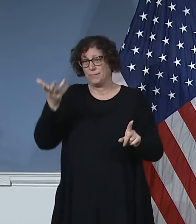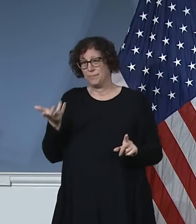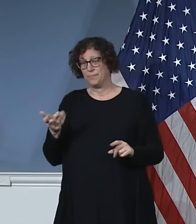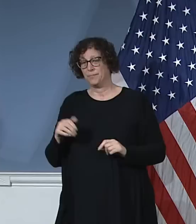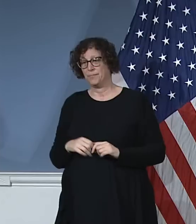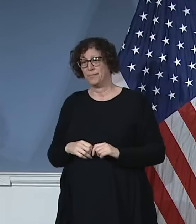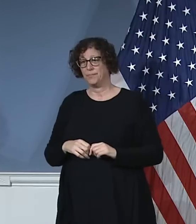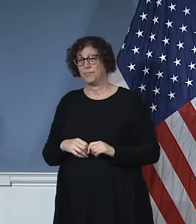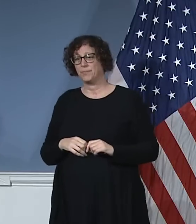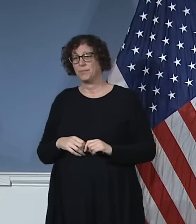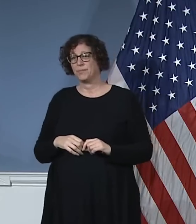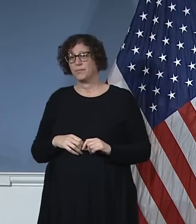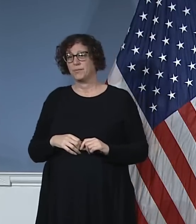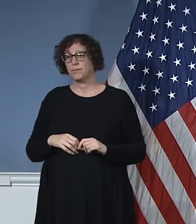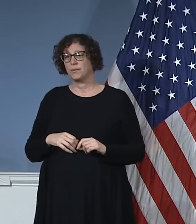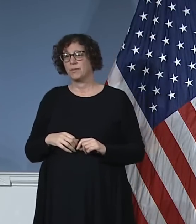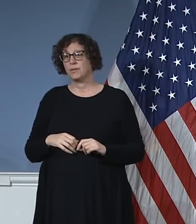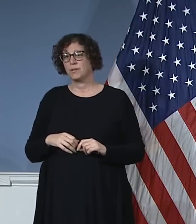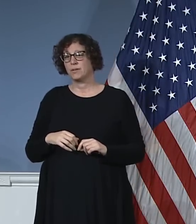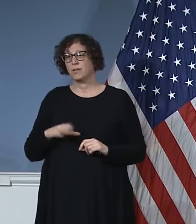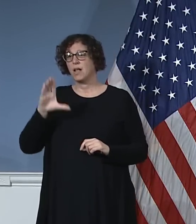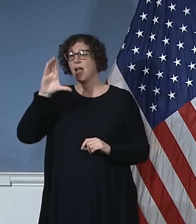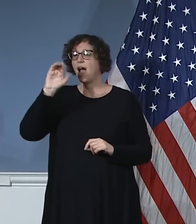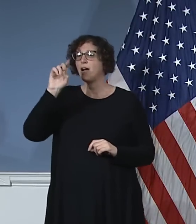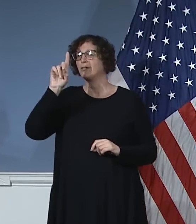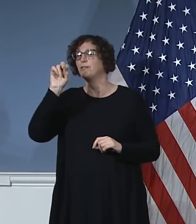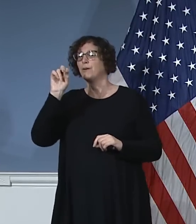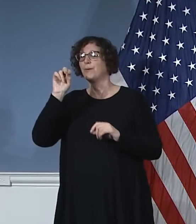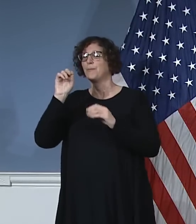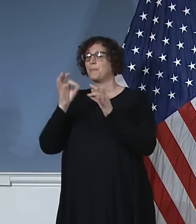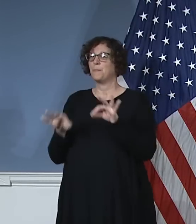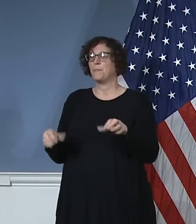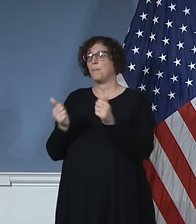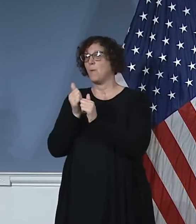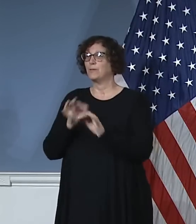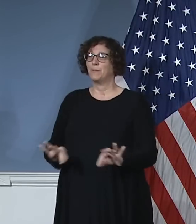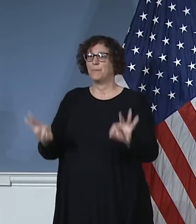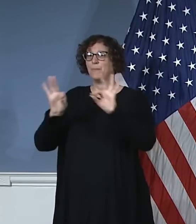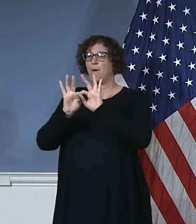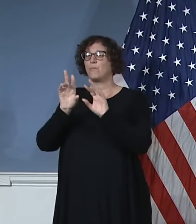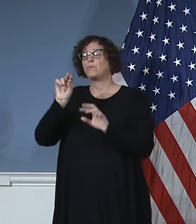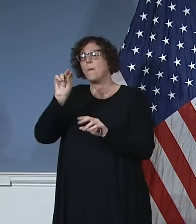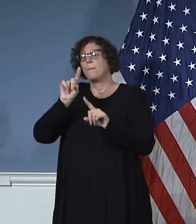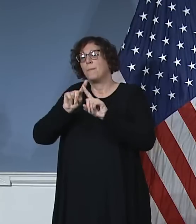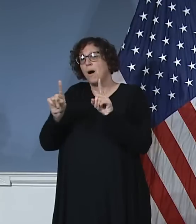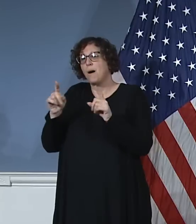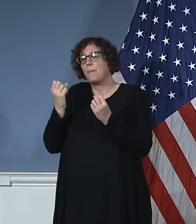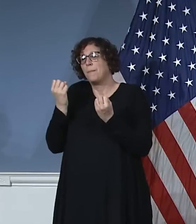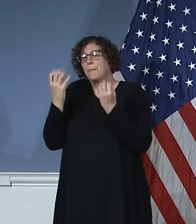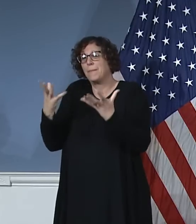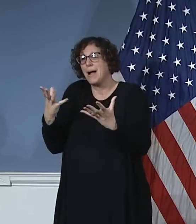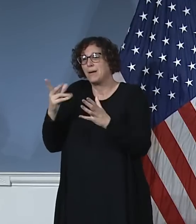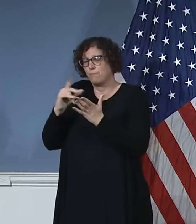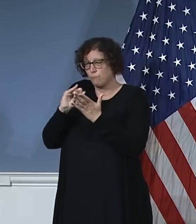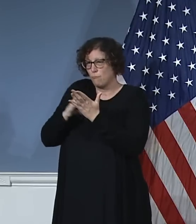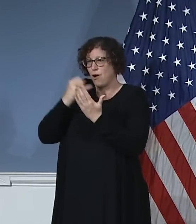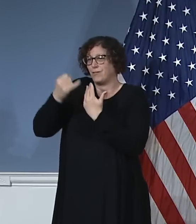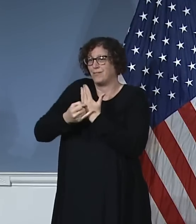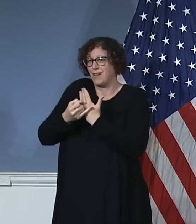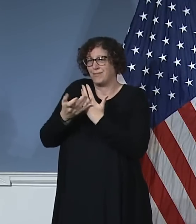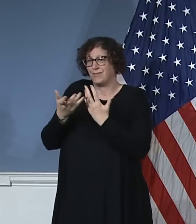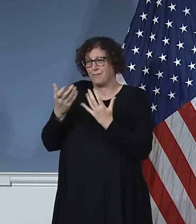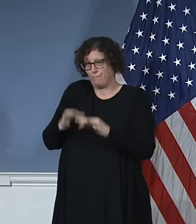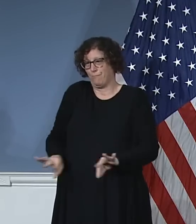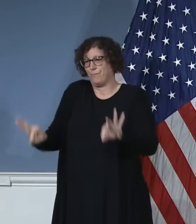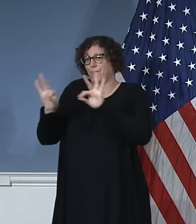this city. But there's a lot of other things being worked on that are important because we will come out of this crisis and we will be playing